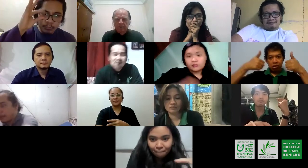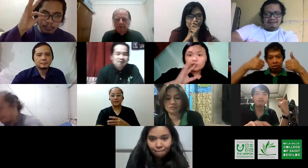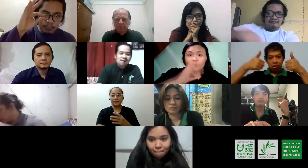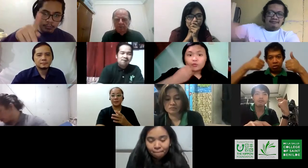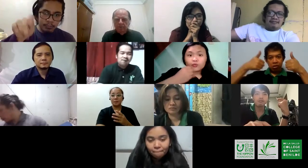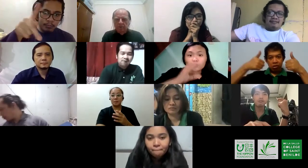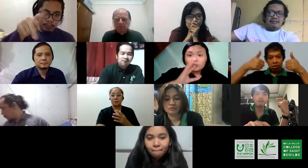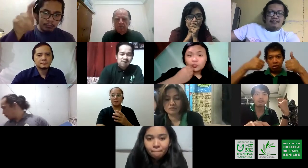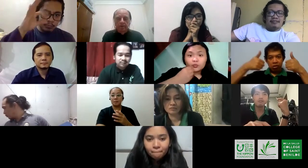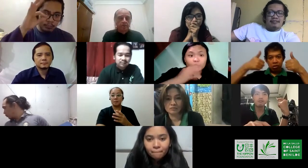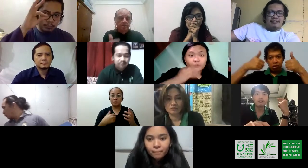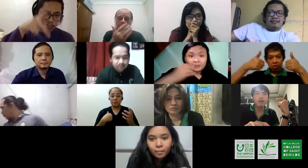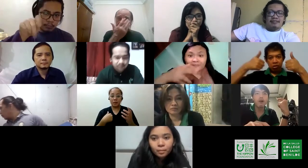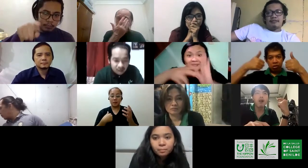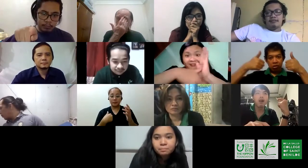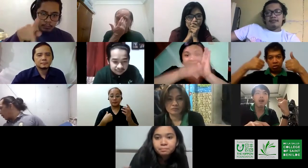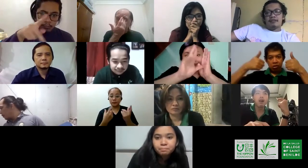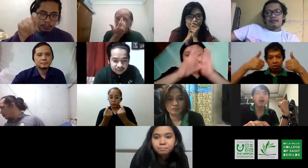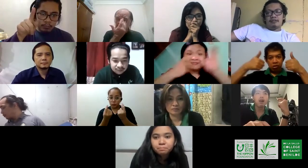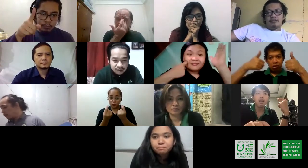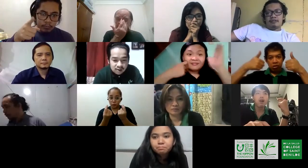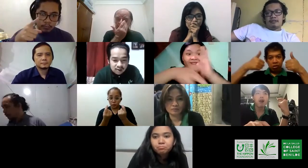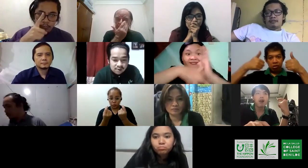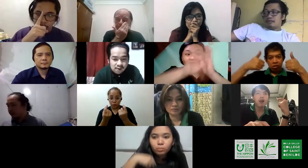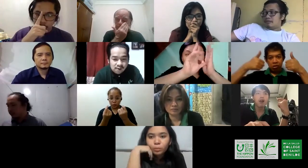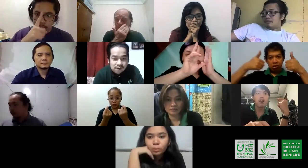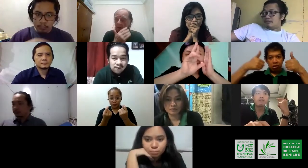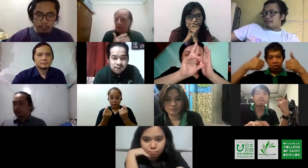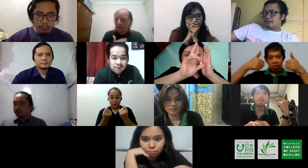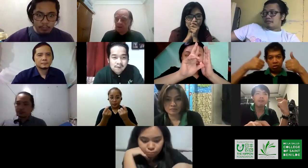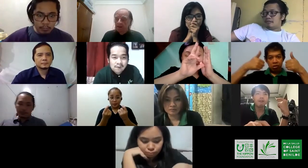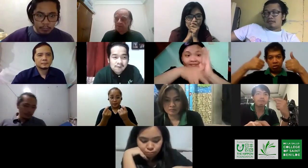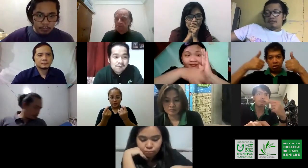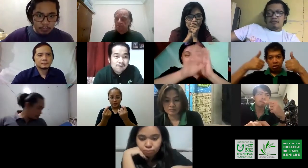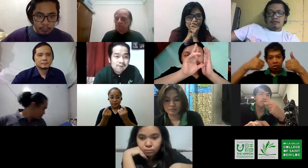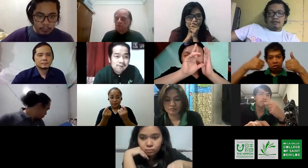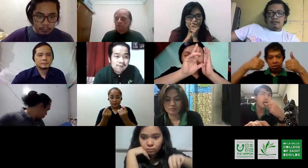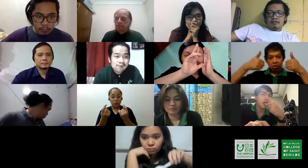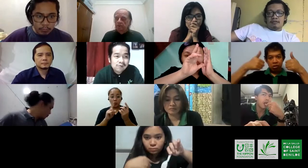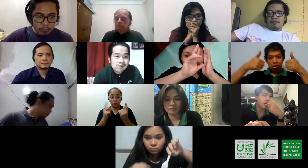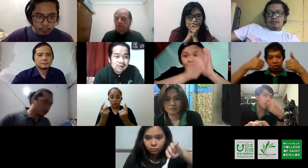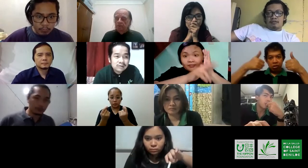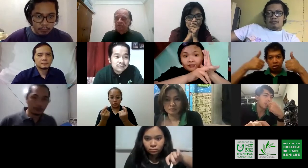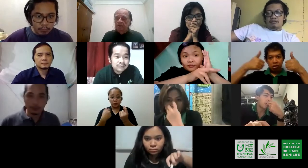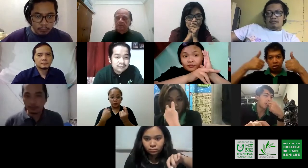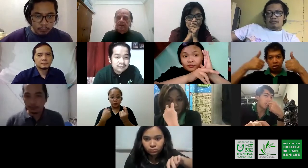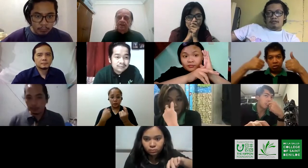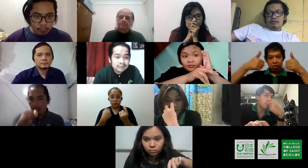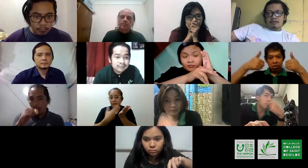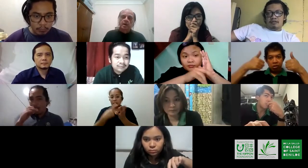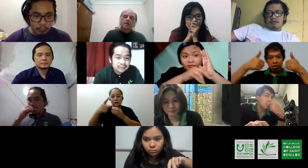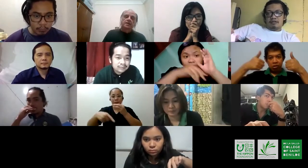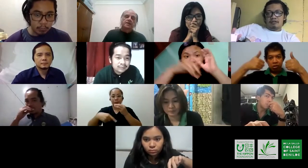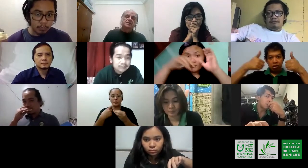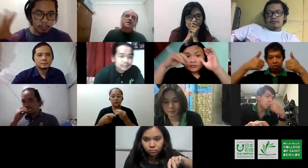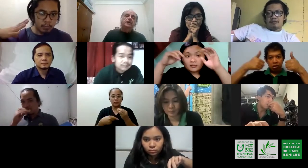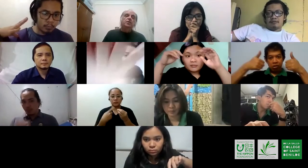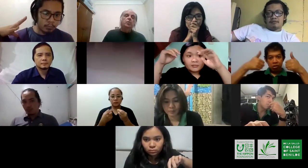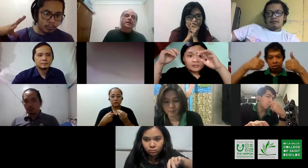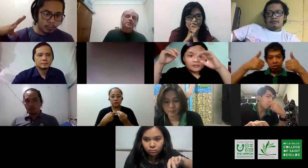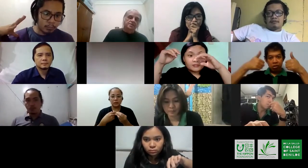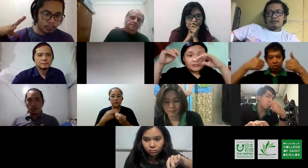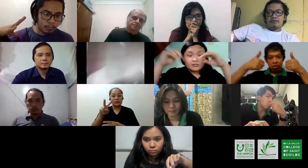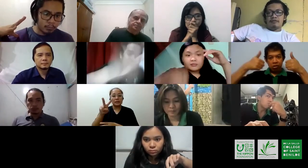like to do to start with this afternoon for my part is to talk with you a little bit about the